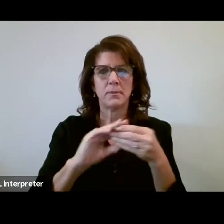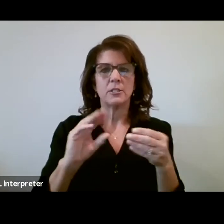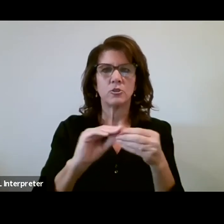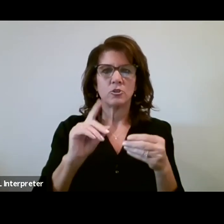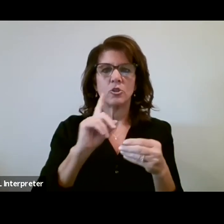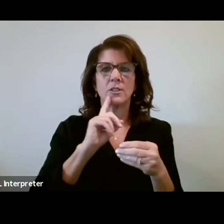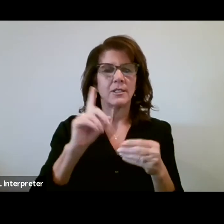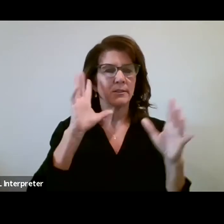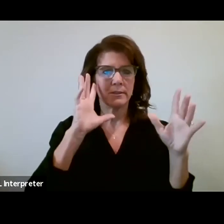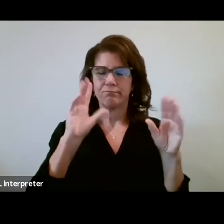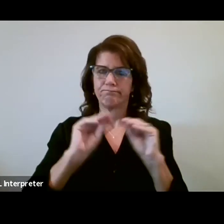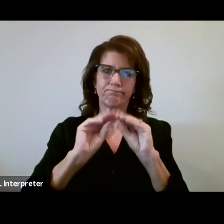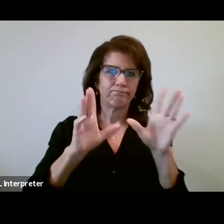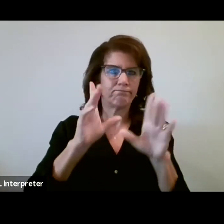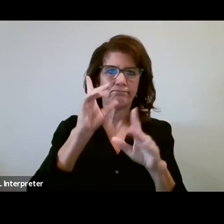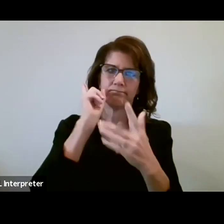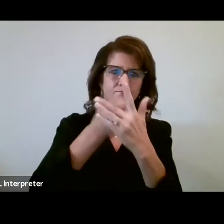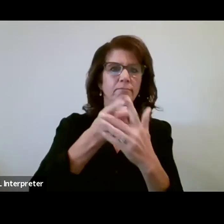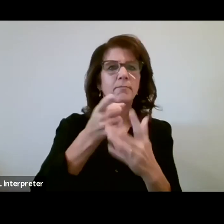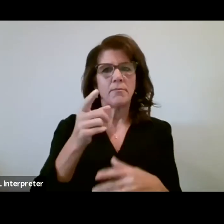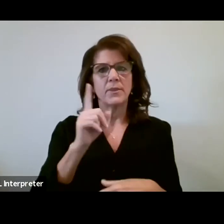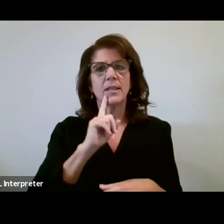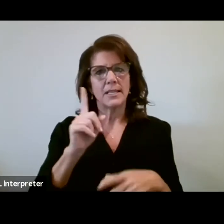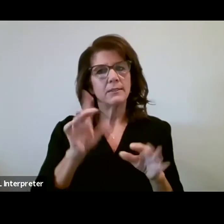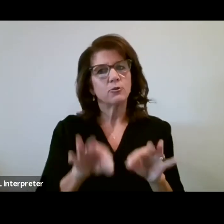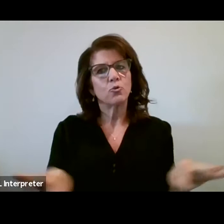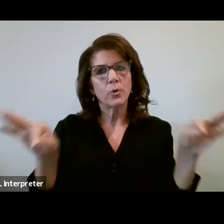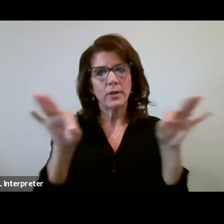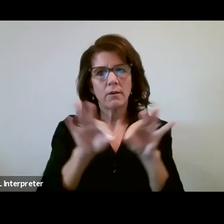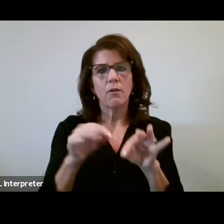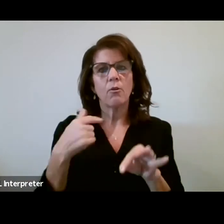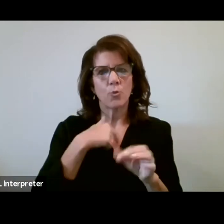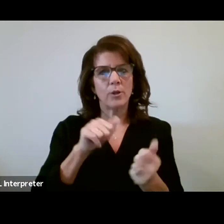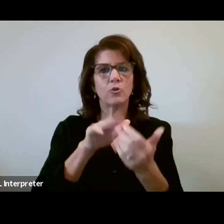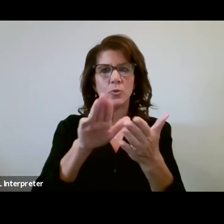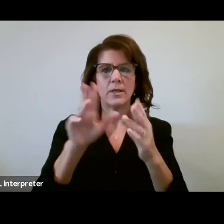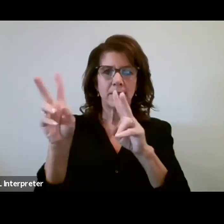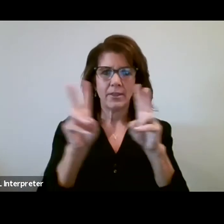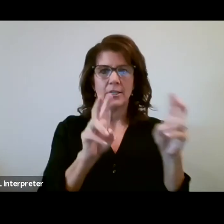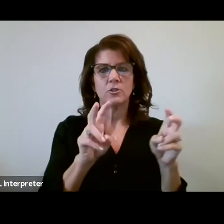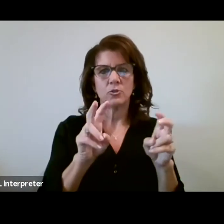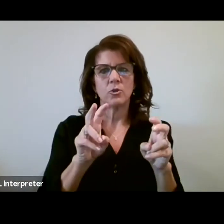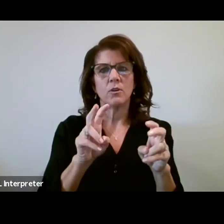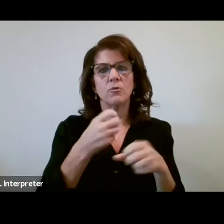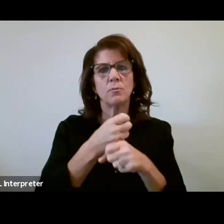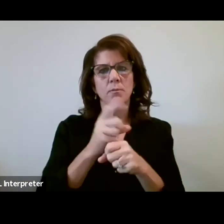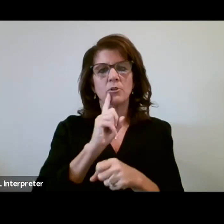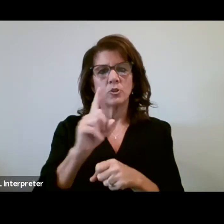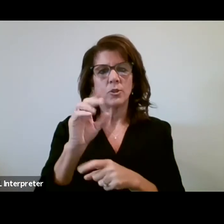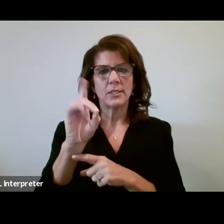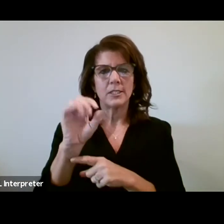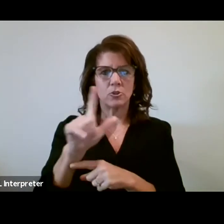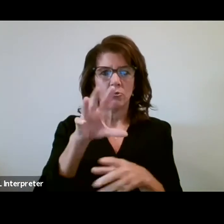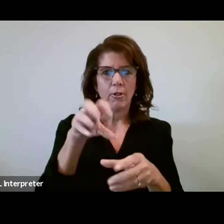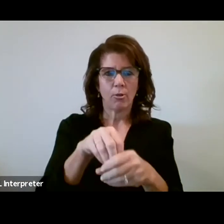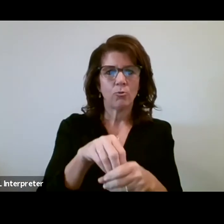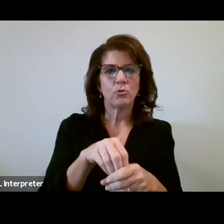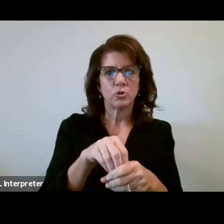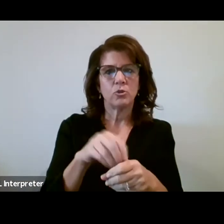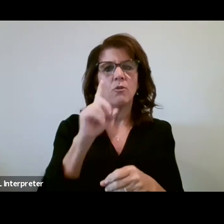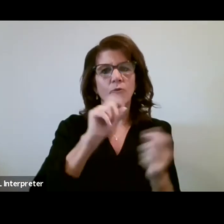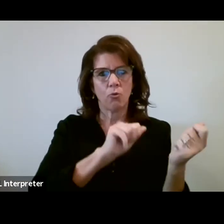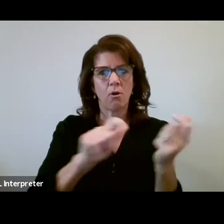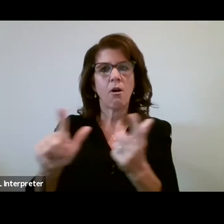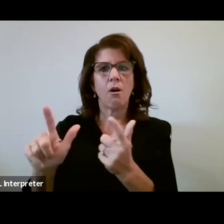is loud and clear. It is critical that we address the issue of ensuring digital inclusion for